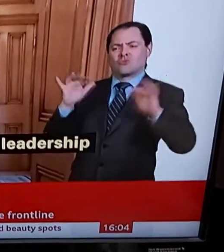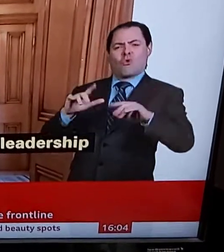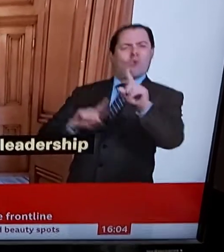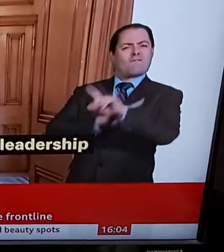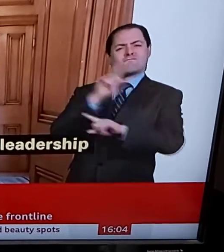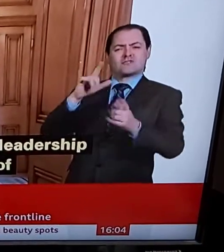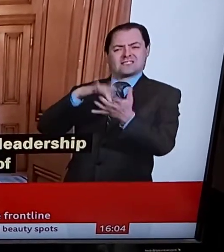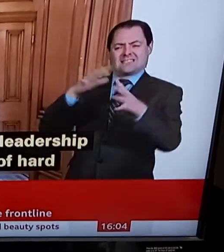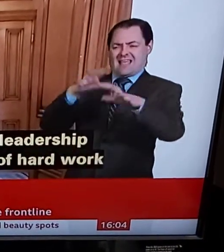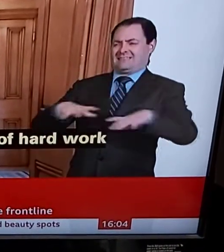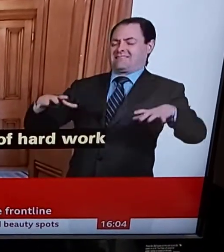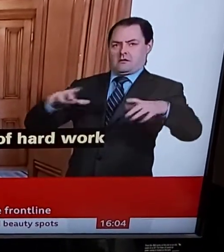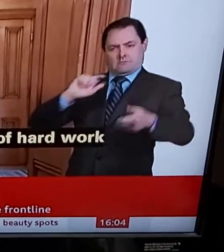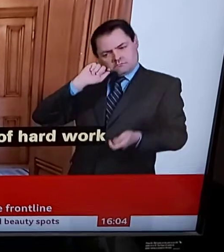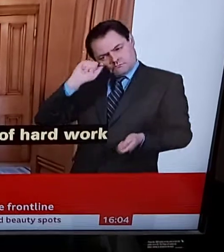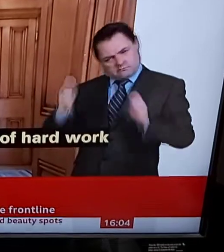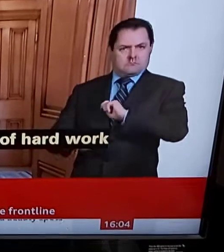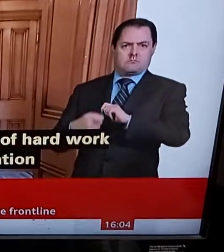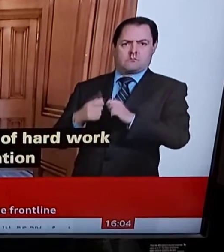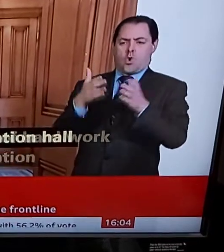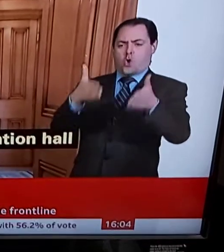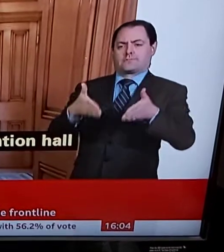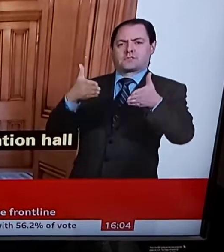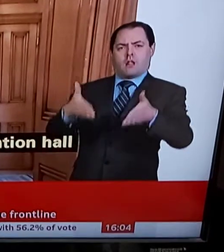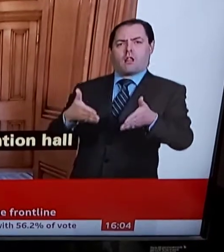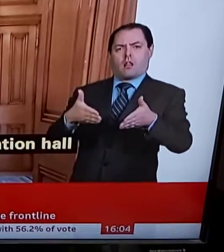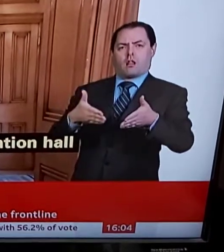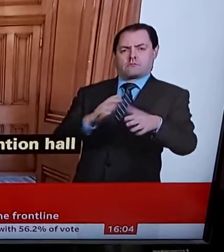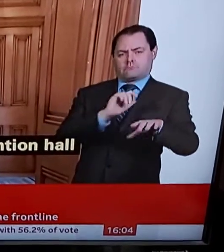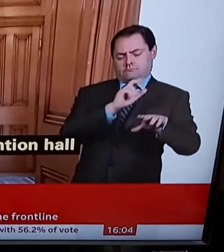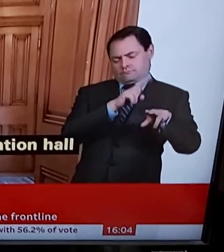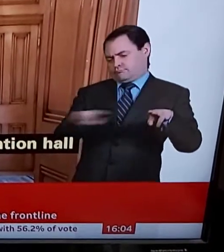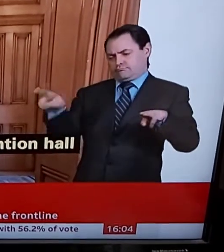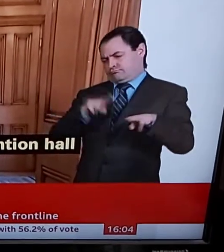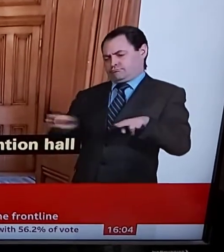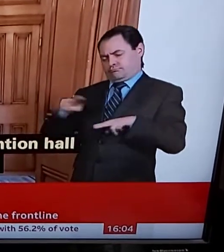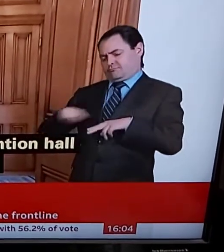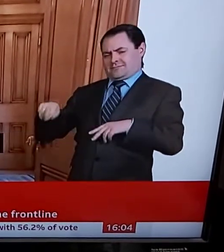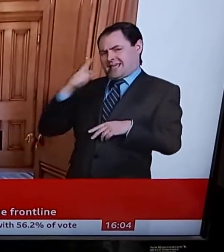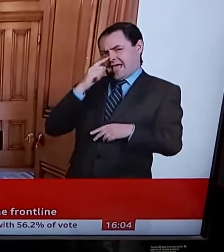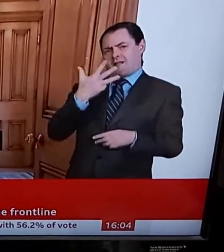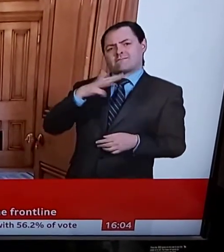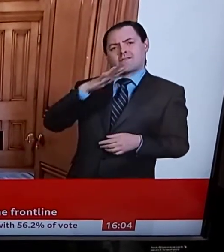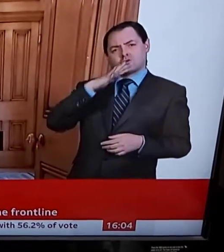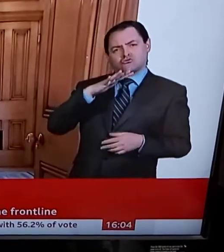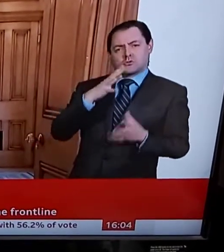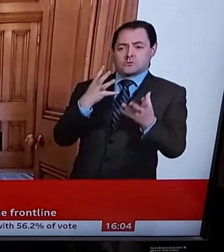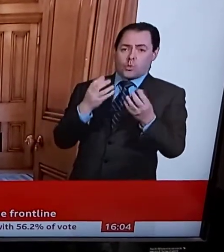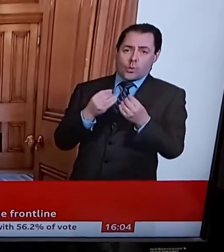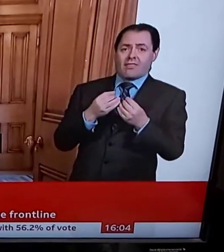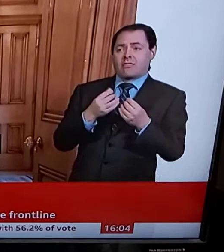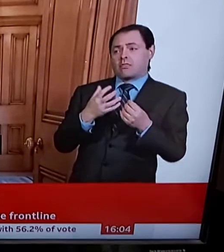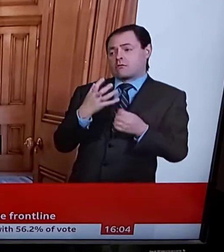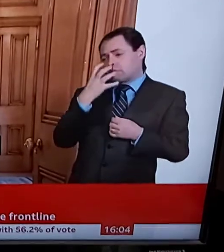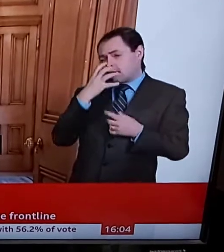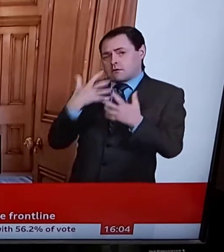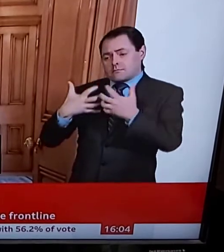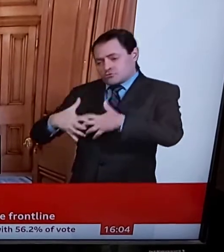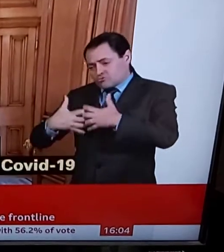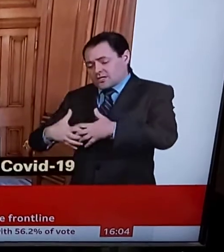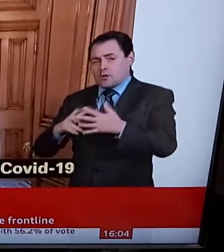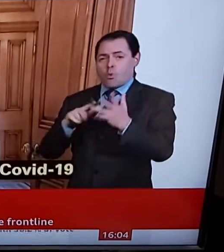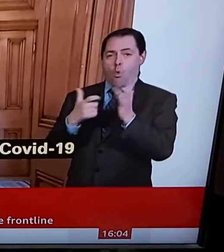fully functioning field hospital that can treat 500 COVID-19 patients on ventilators or through oxygenation. New